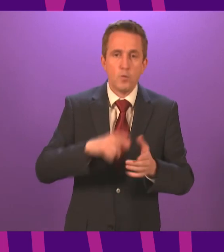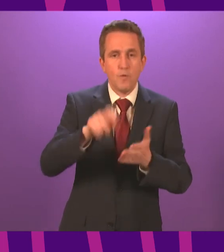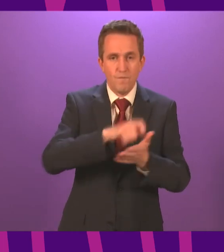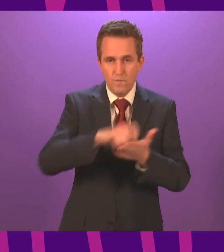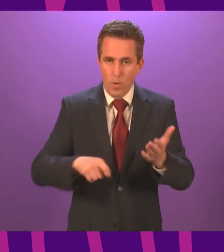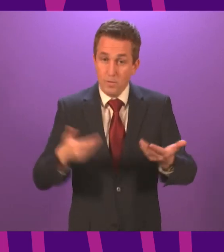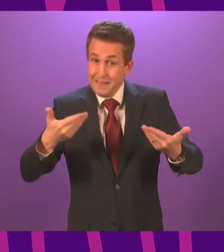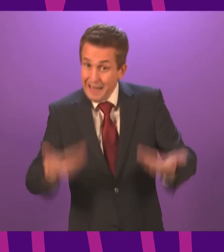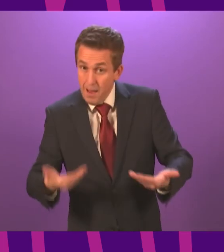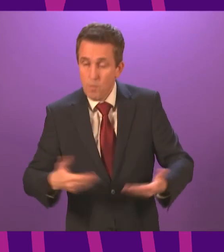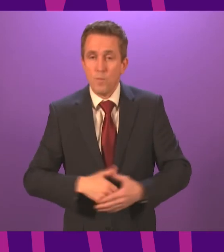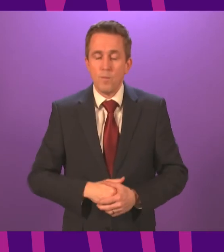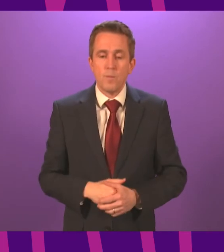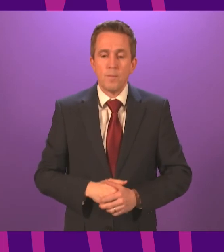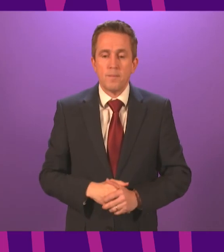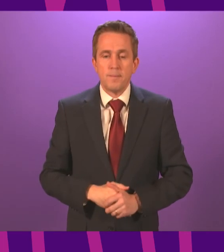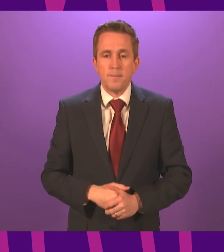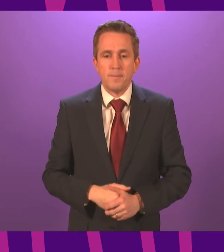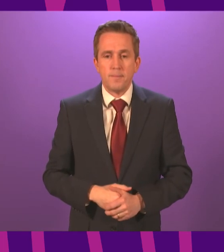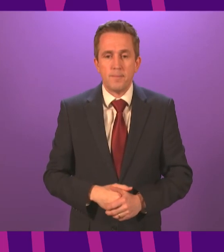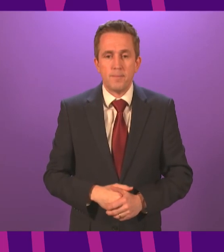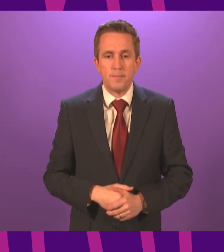cast their votes now.